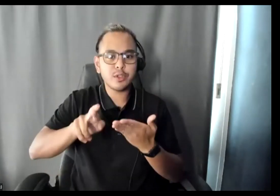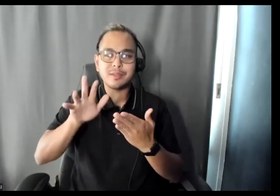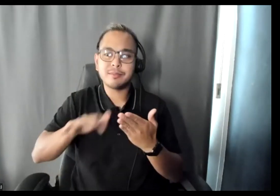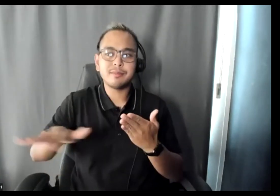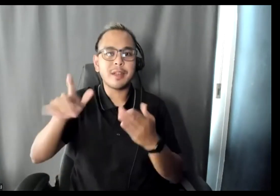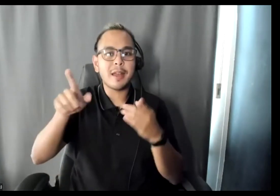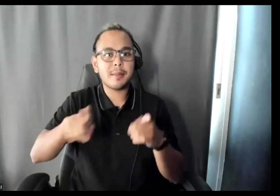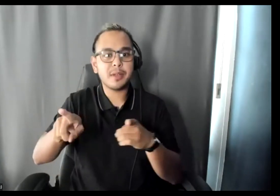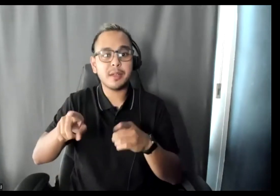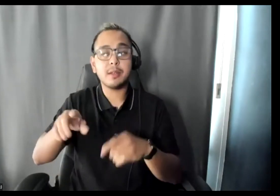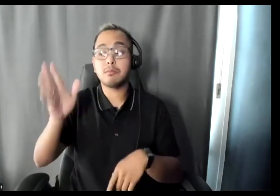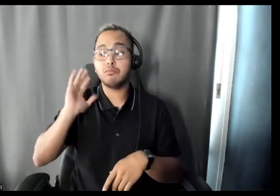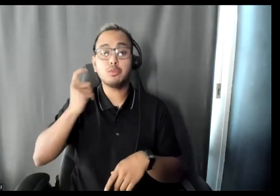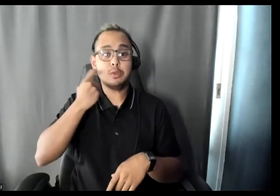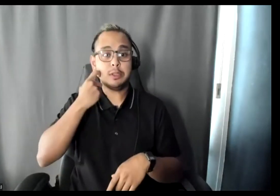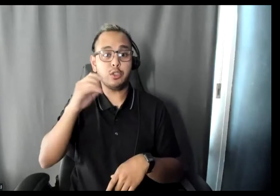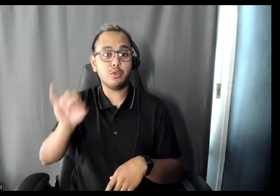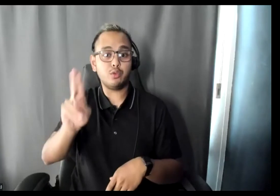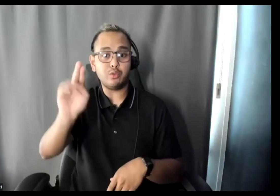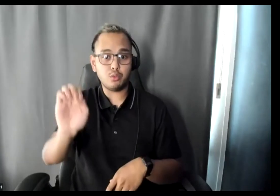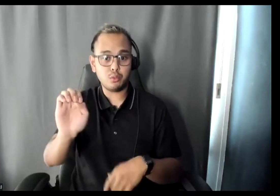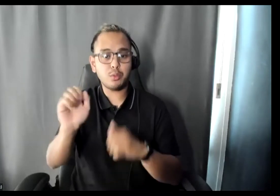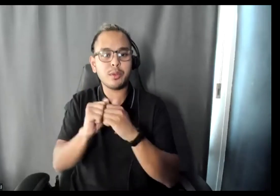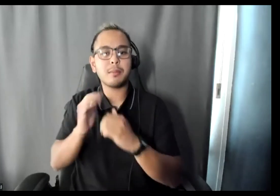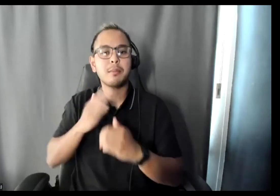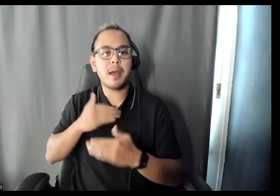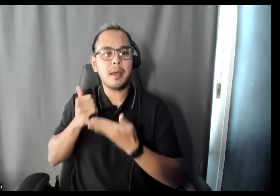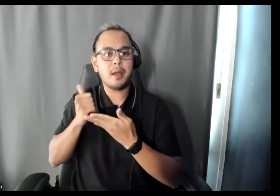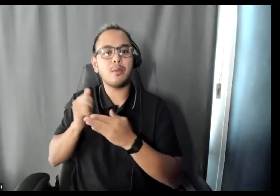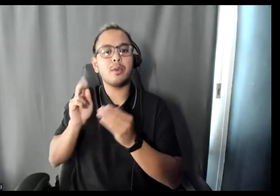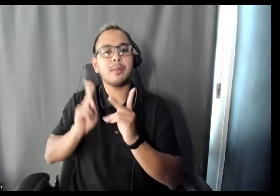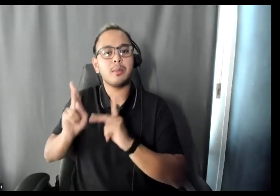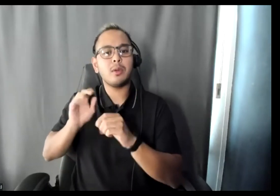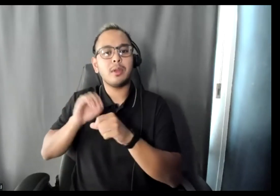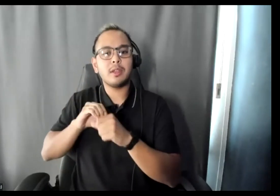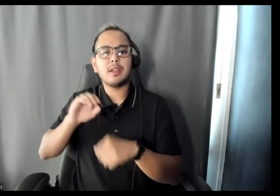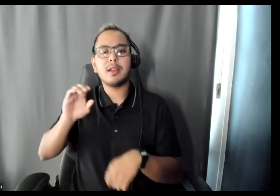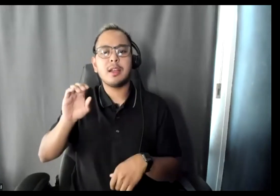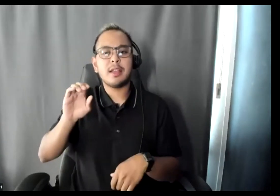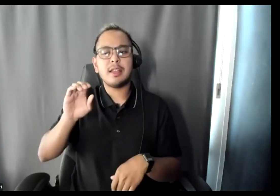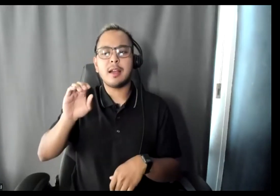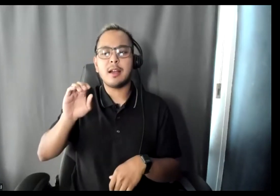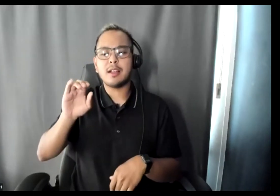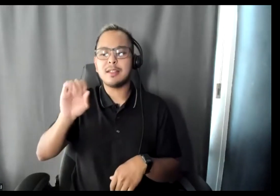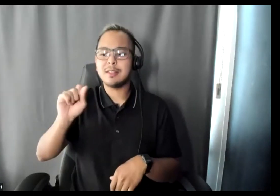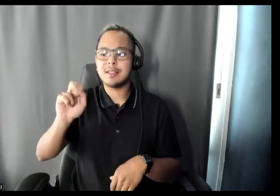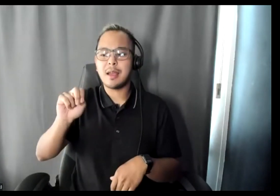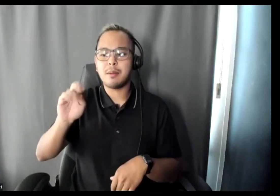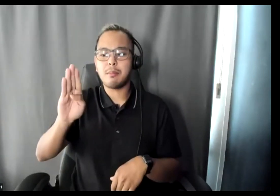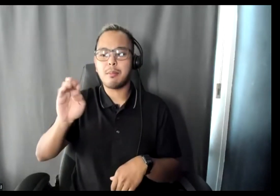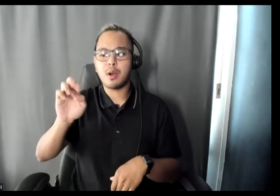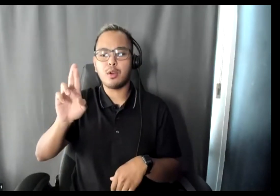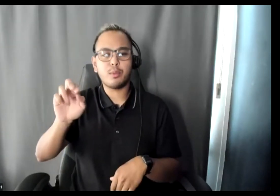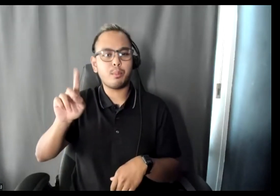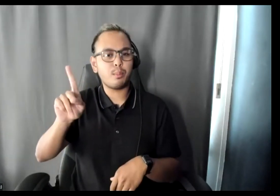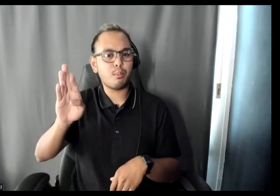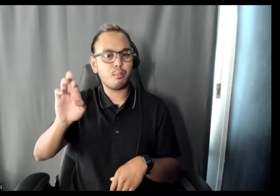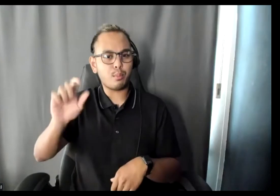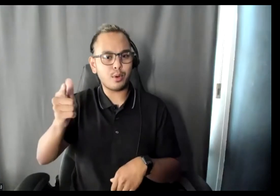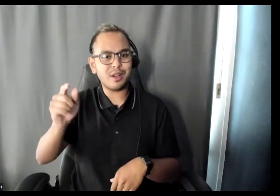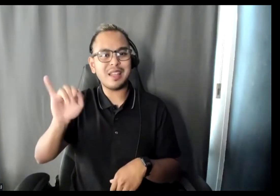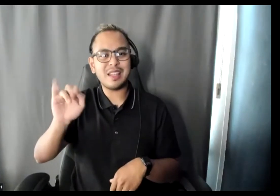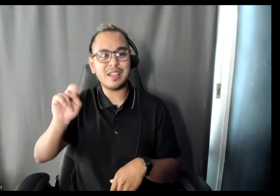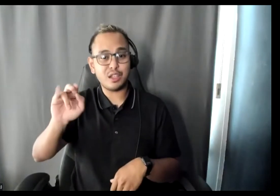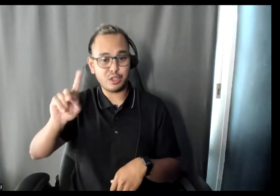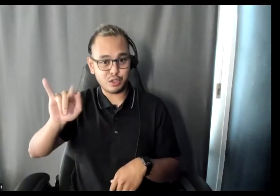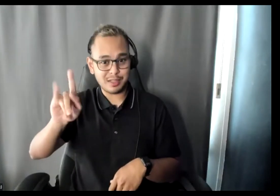And in June, with the help of my colleagues at the Chan Zuckerberg Initiative, we hosted a meeting of the top narrative researchers all across this country,